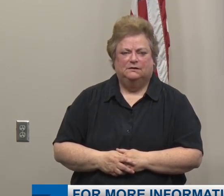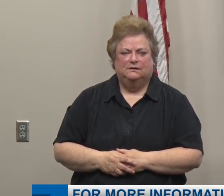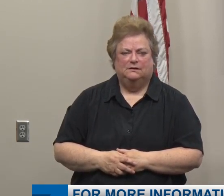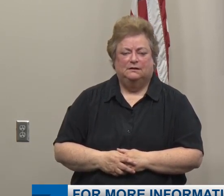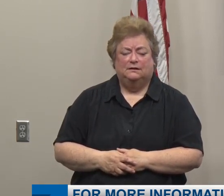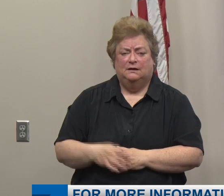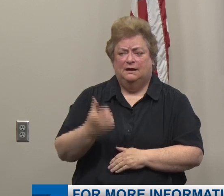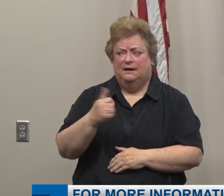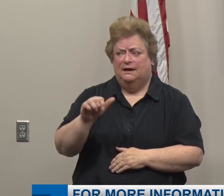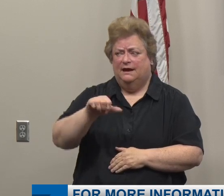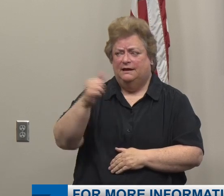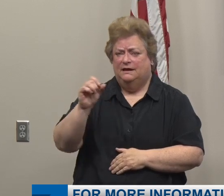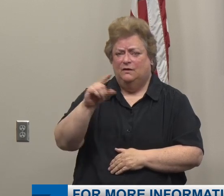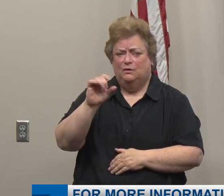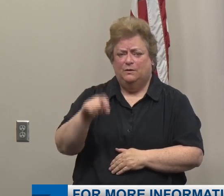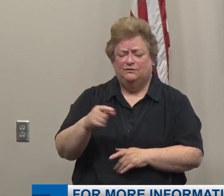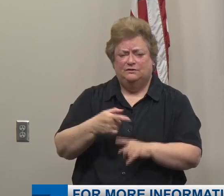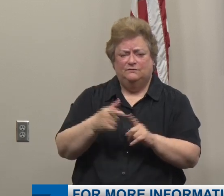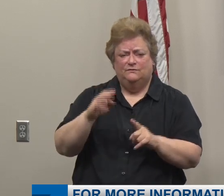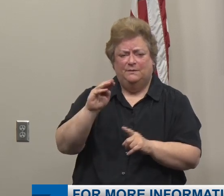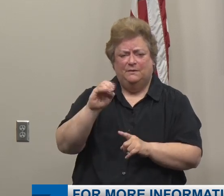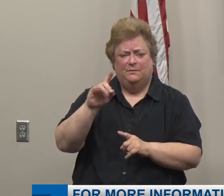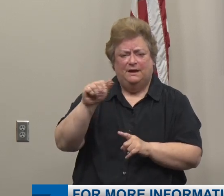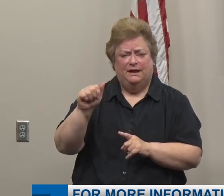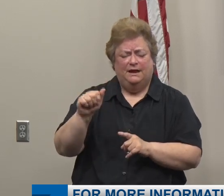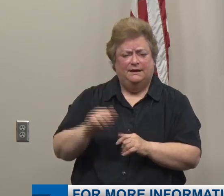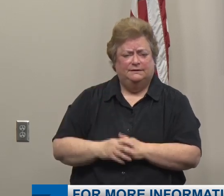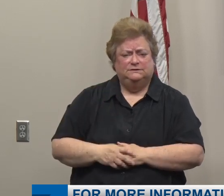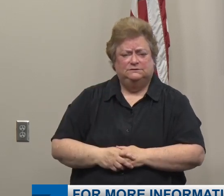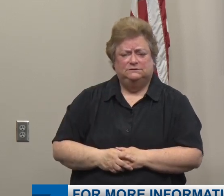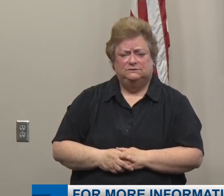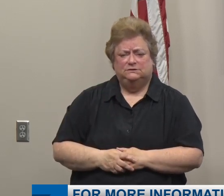any other questions from the media